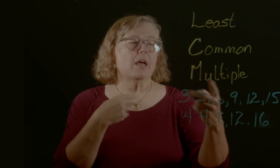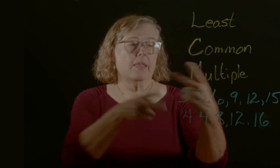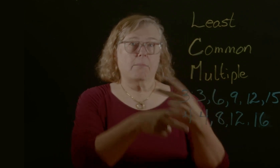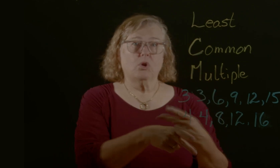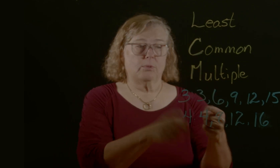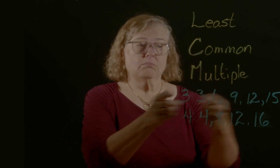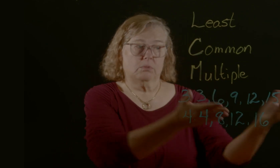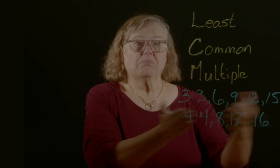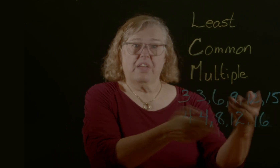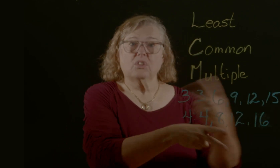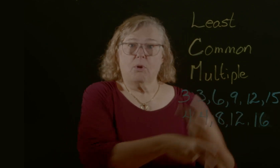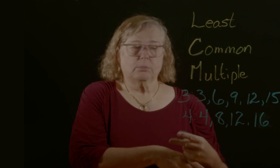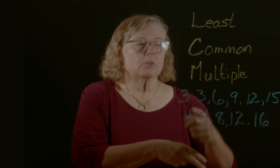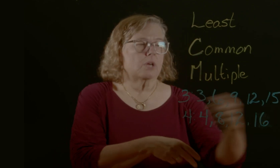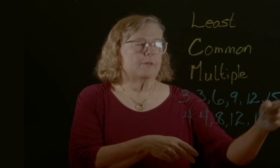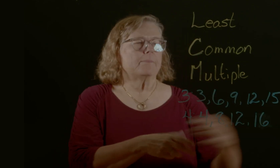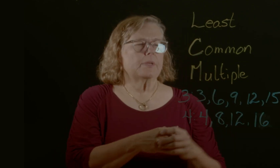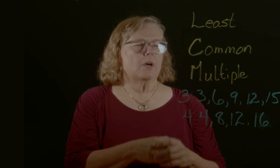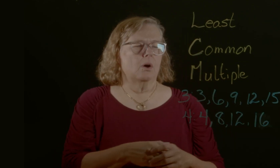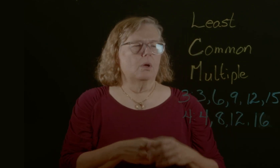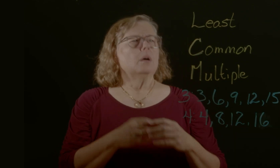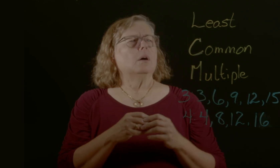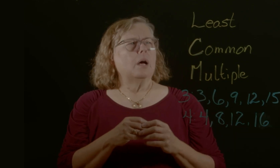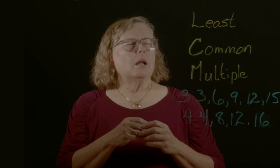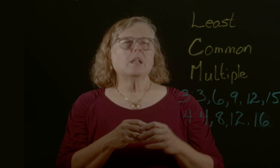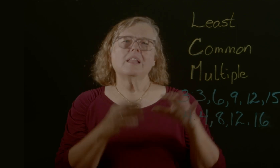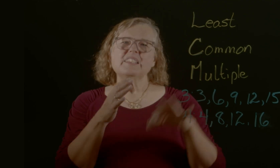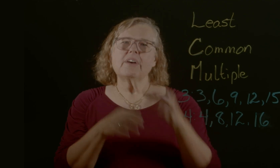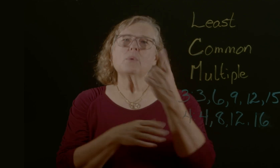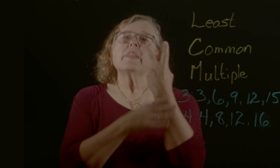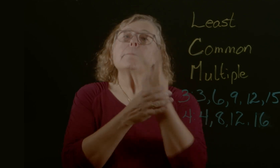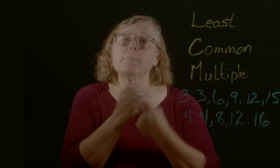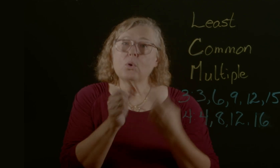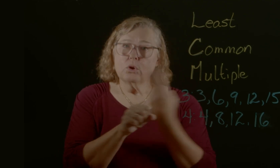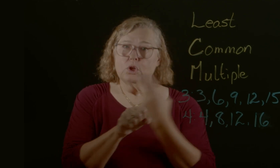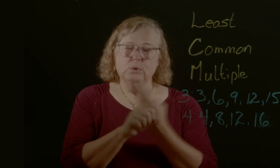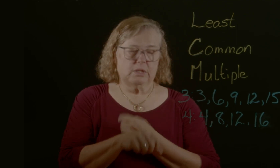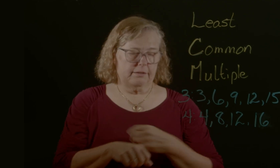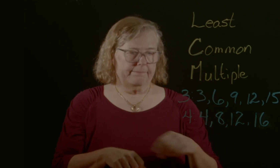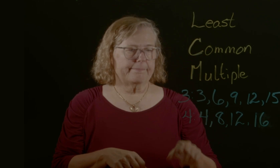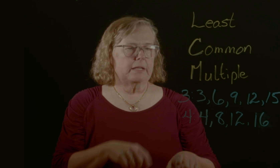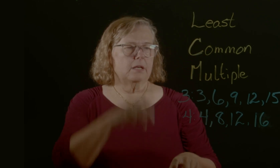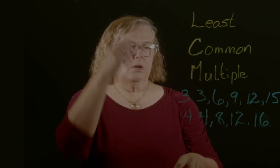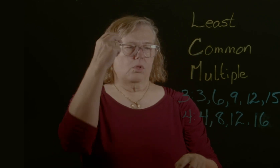and multiples. Here's the multiples, right? We see these examples here. Let's find one that they both have.